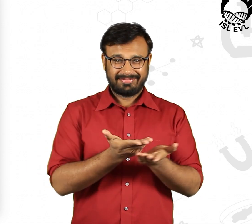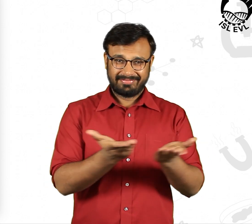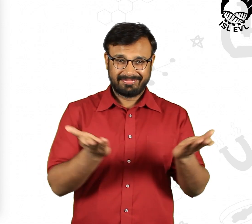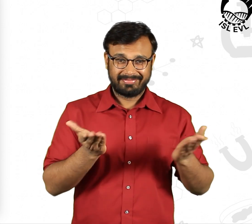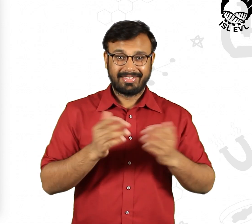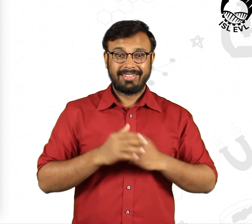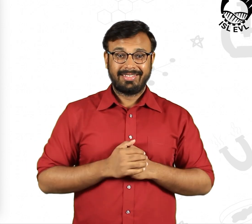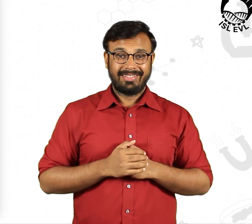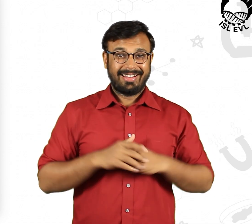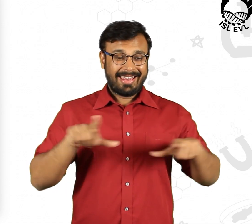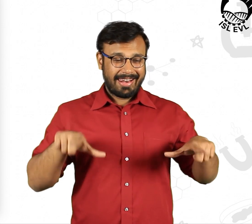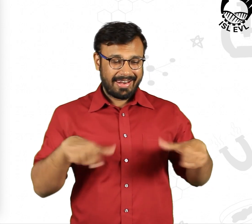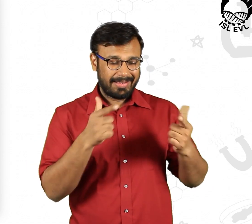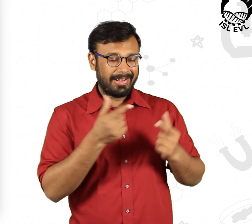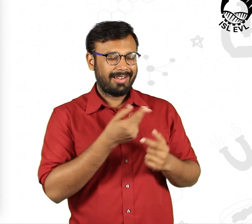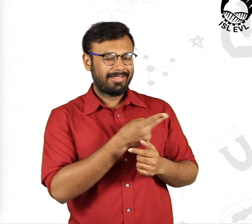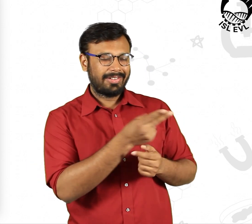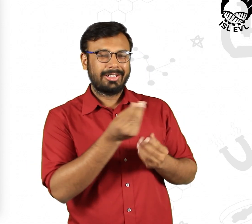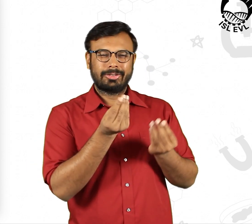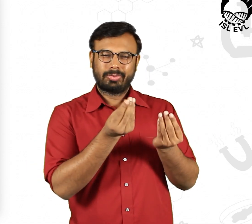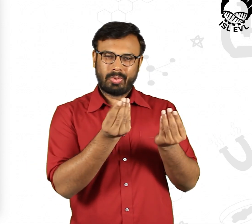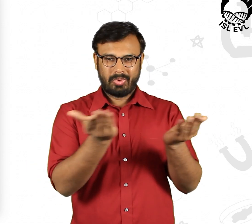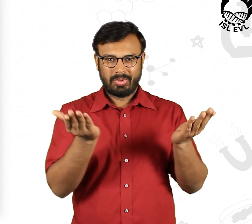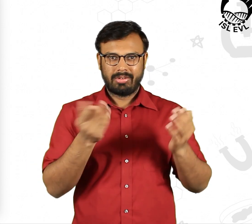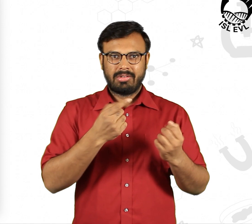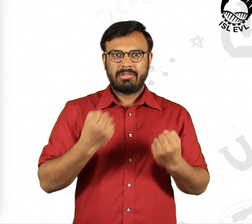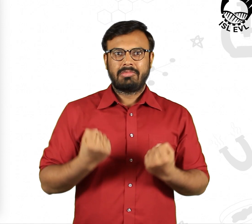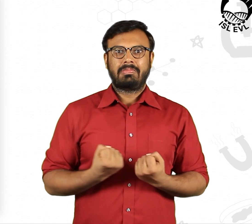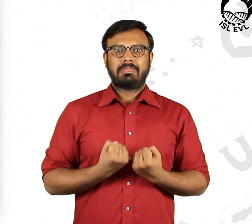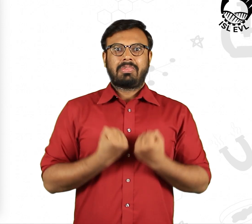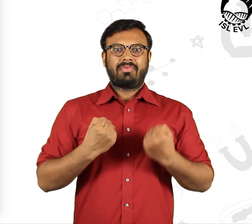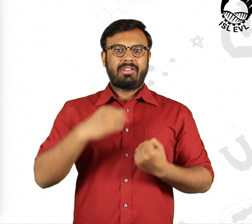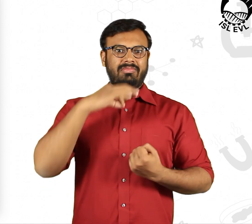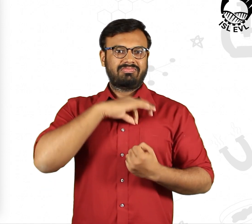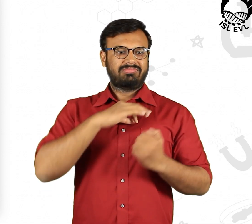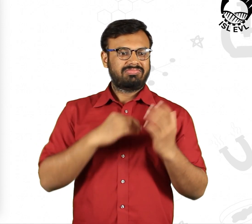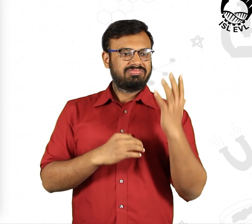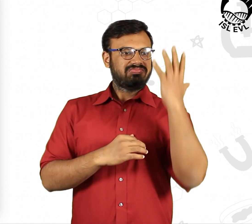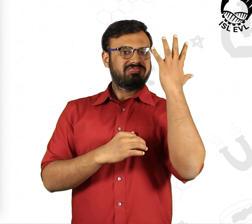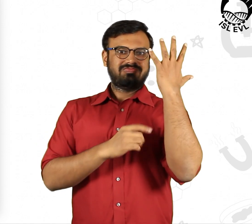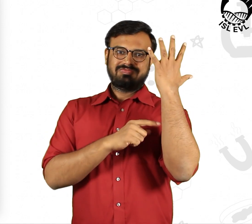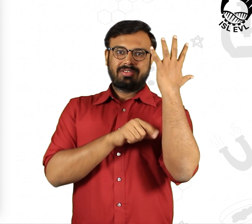some tree species may gain an upper hand